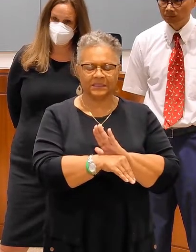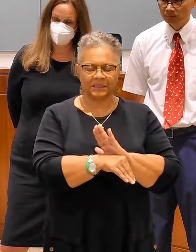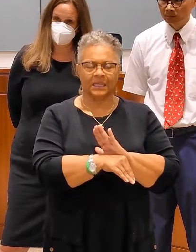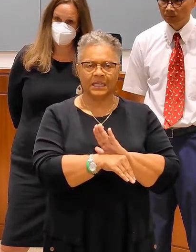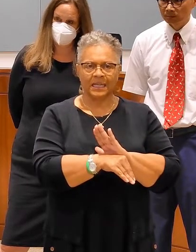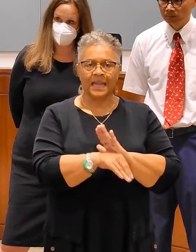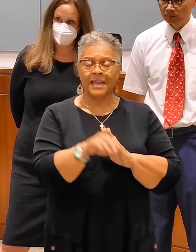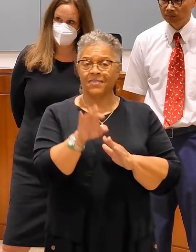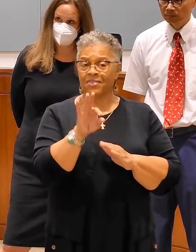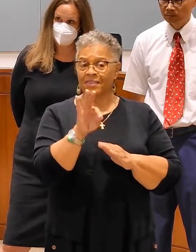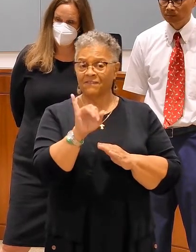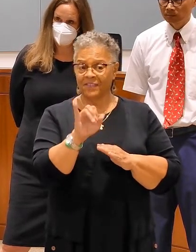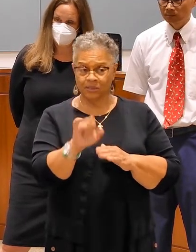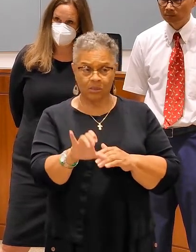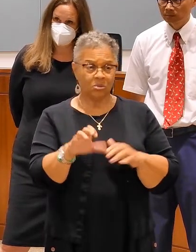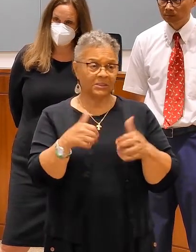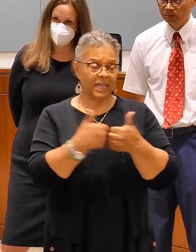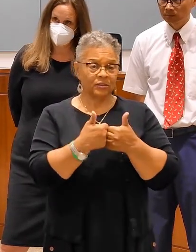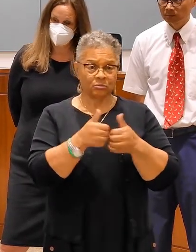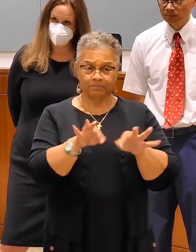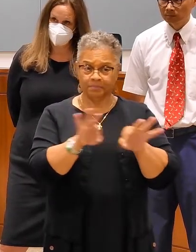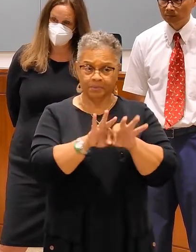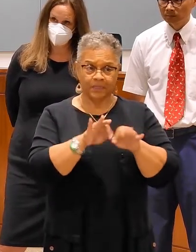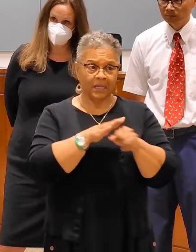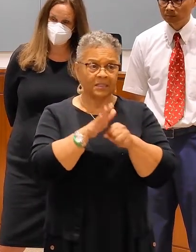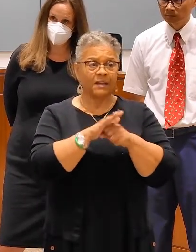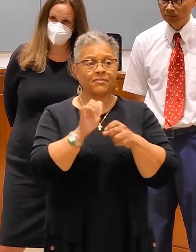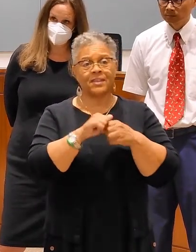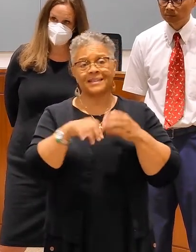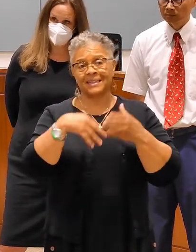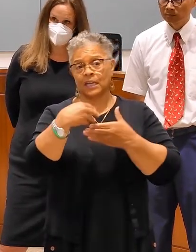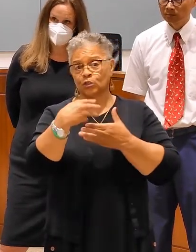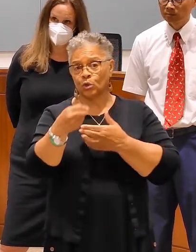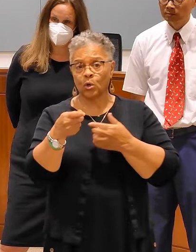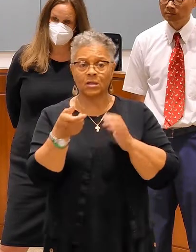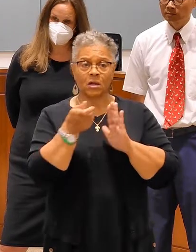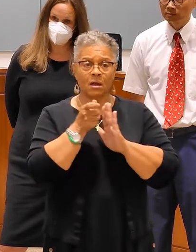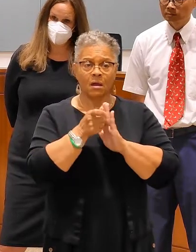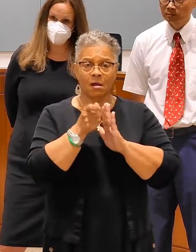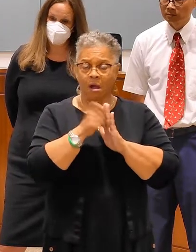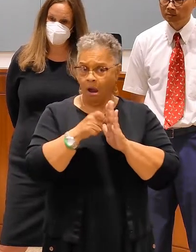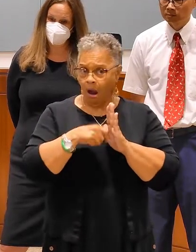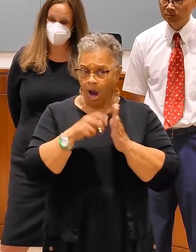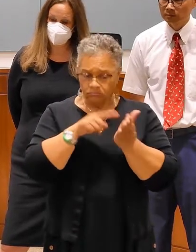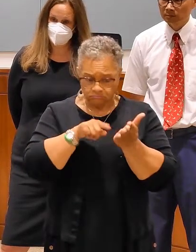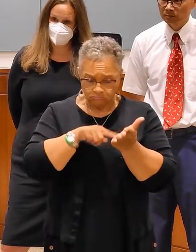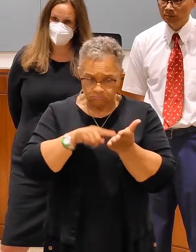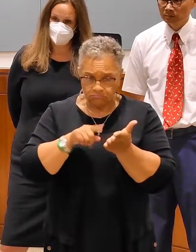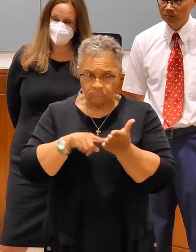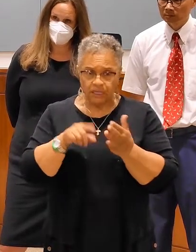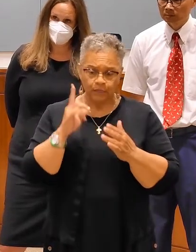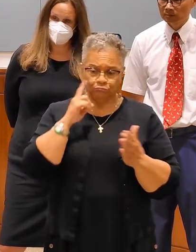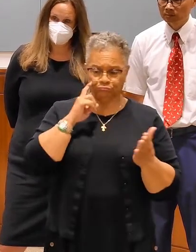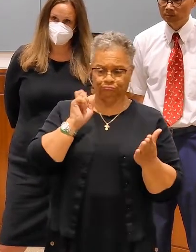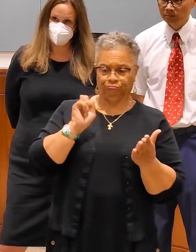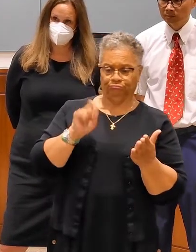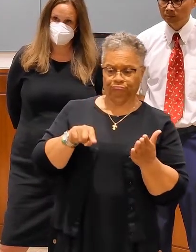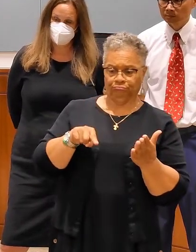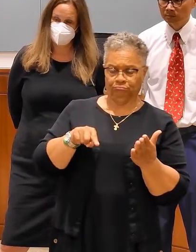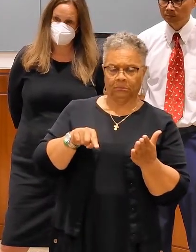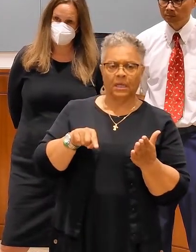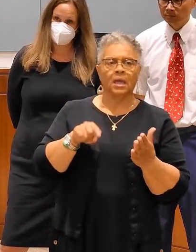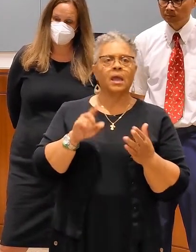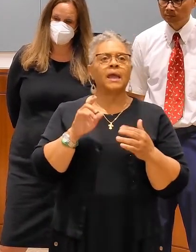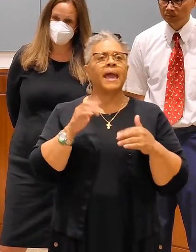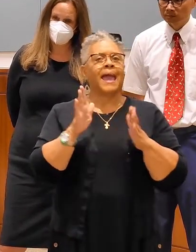Our fiscal challenge was significant enough that our external auditors took notice, issuing a modified adverse